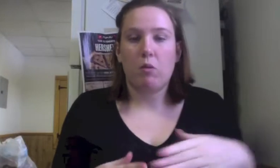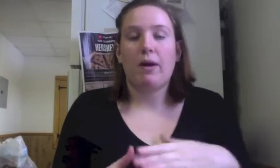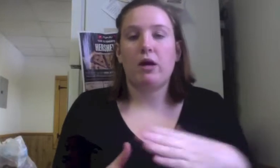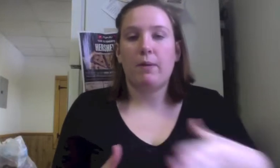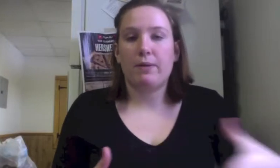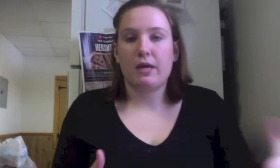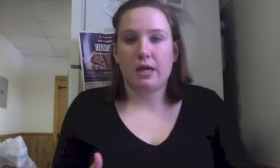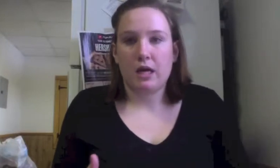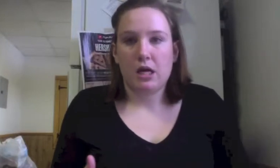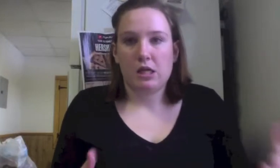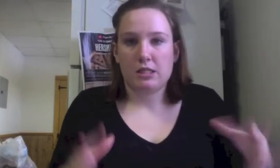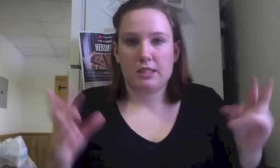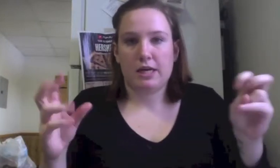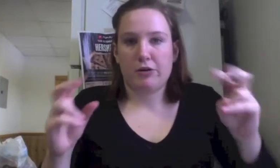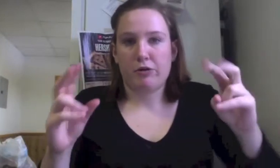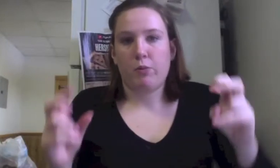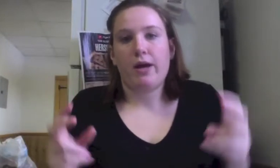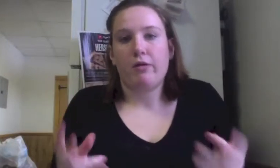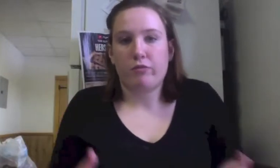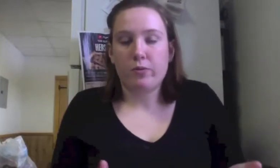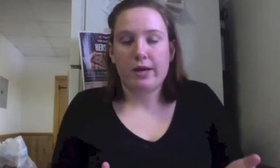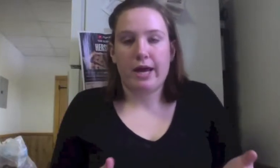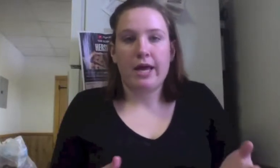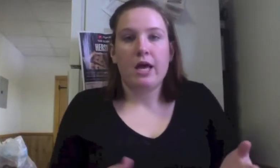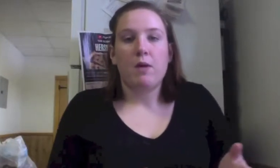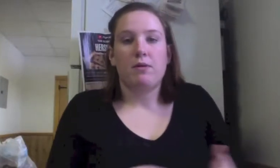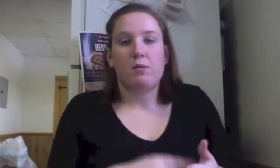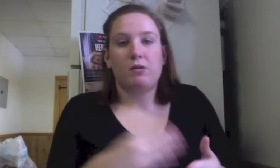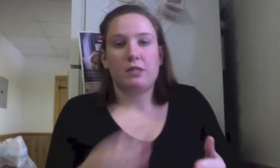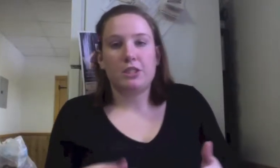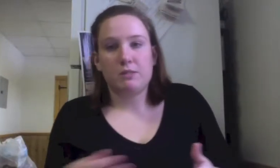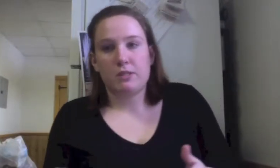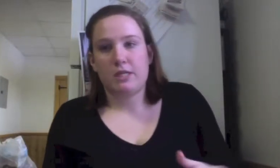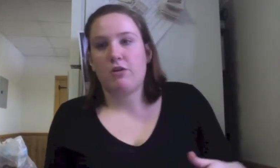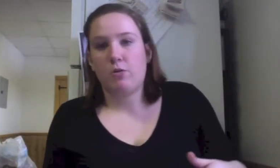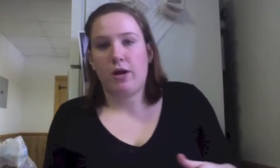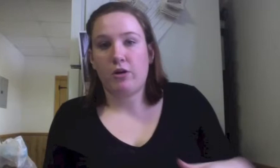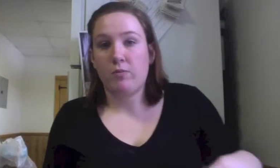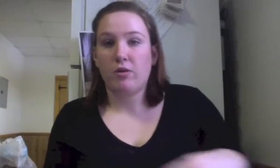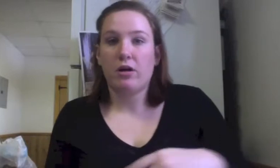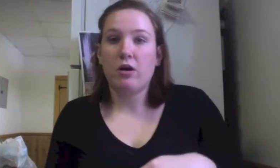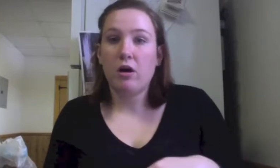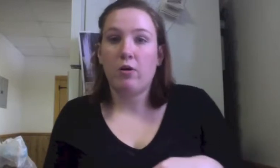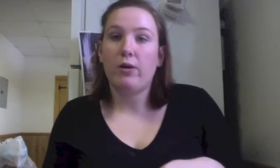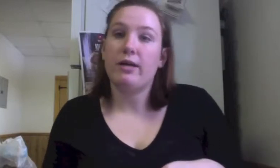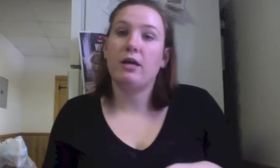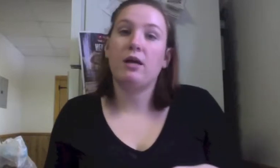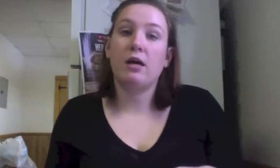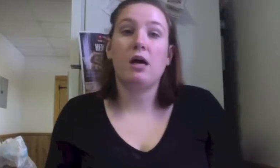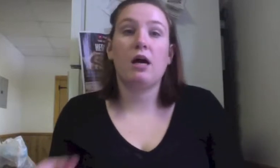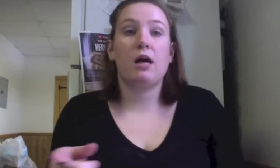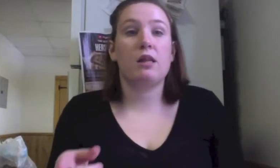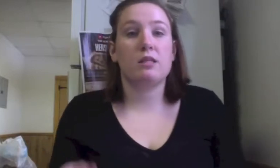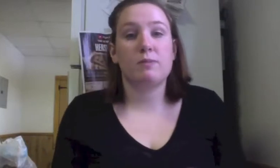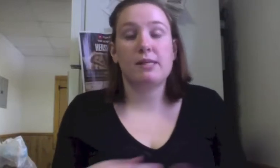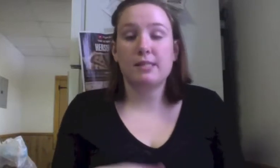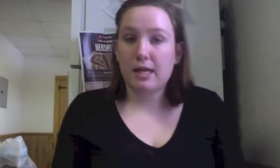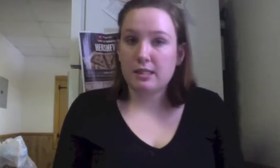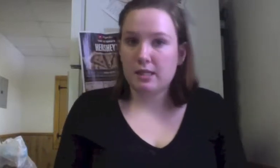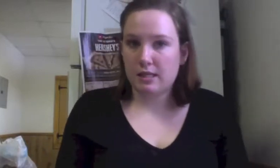not be the standard way of doing it. But then when you teach them the standard way, they're going to be like, oh, like, this makes sense because I